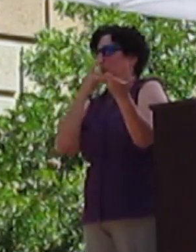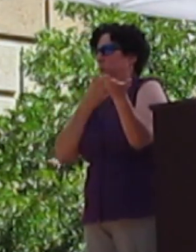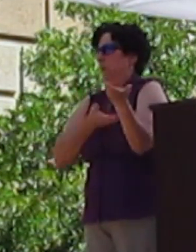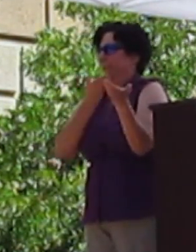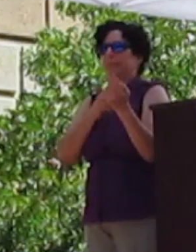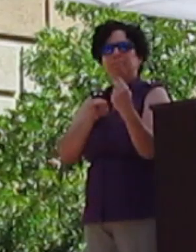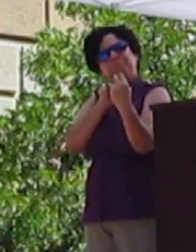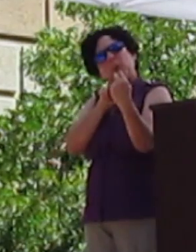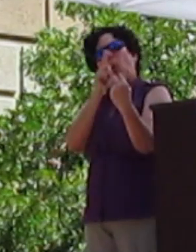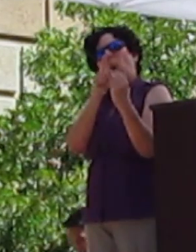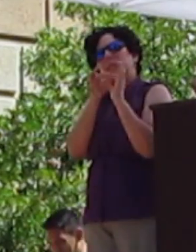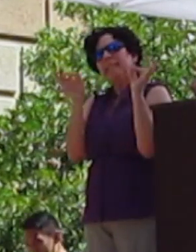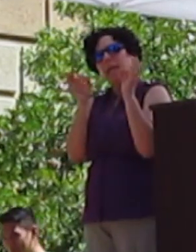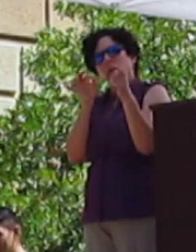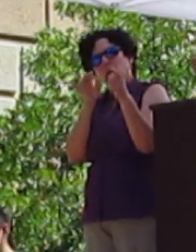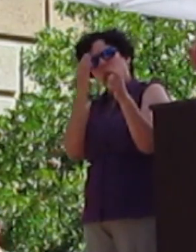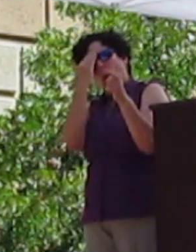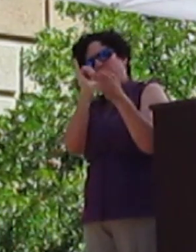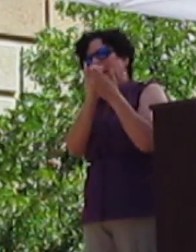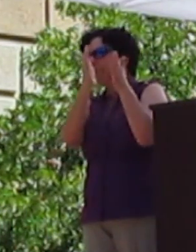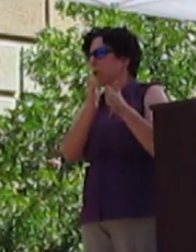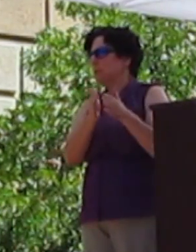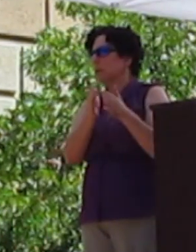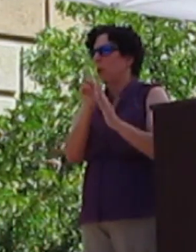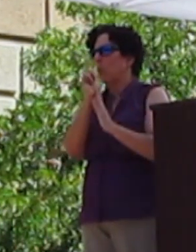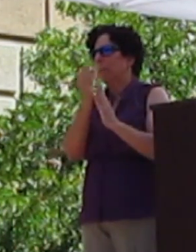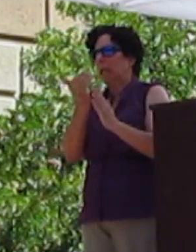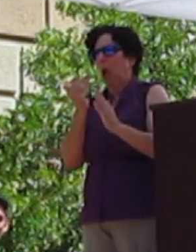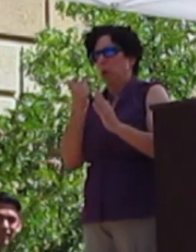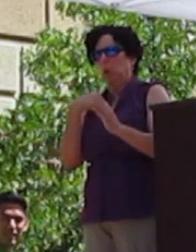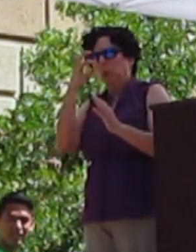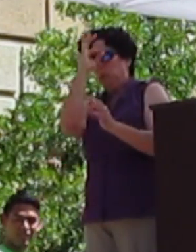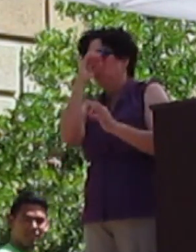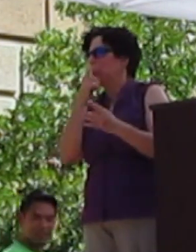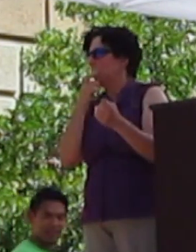With one sentence, you already know that person better than you did a minute ago.